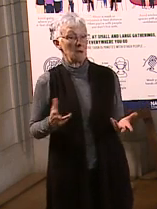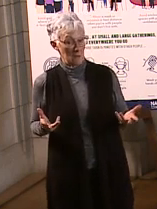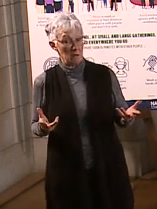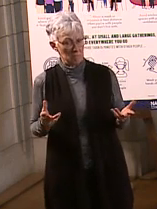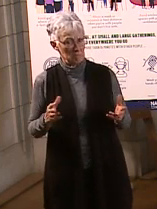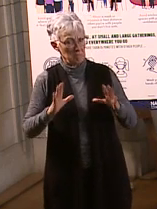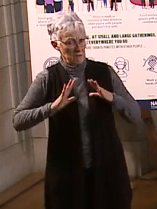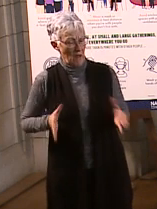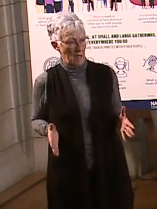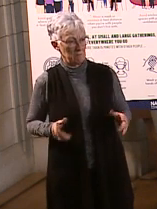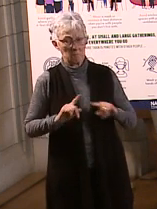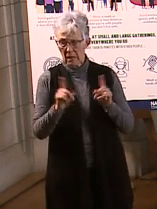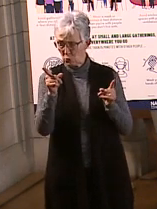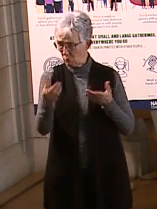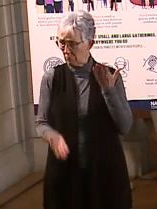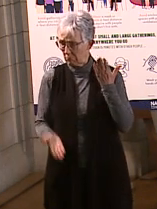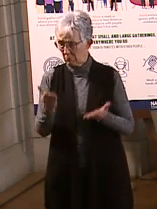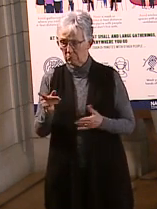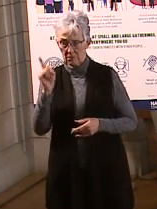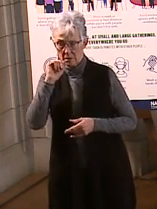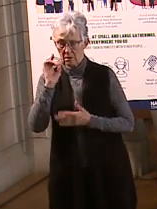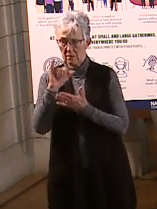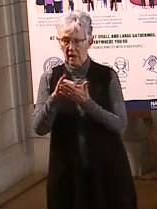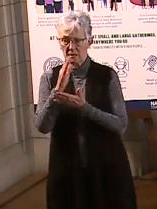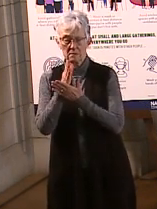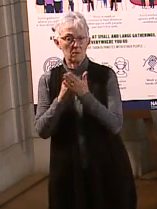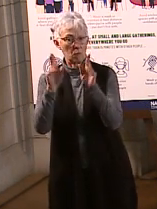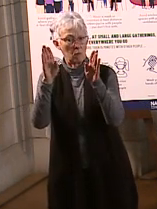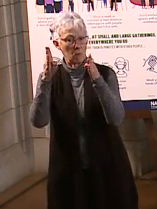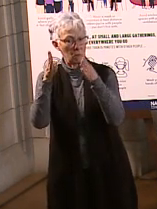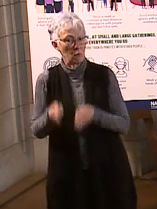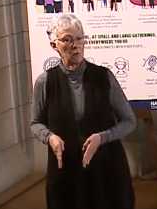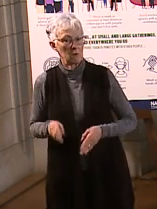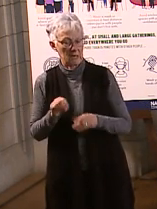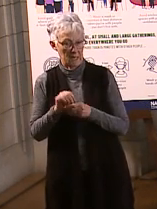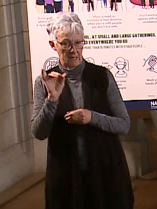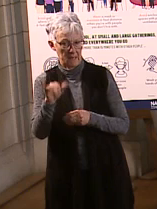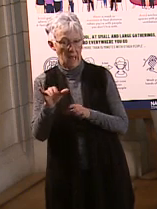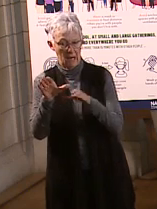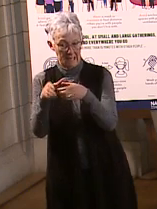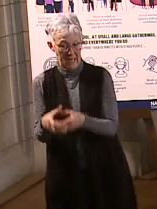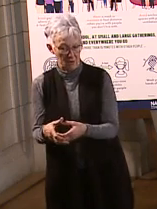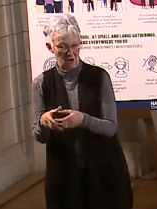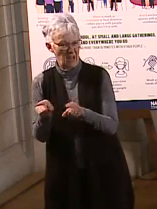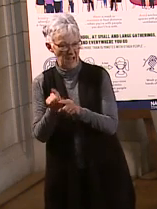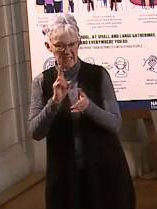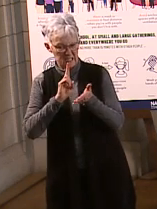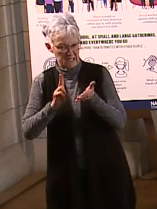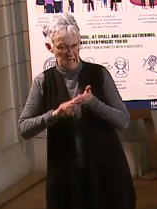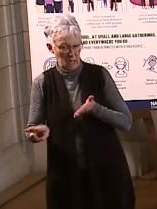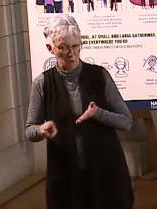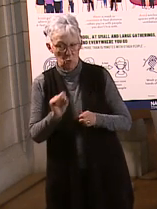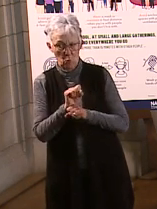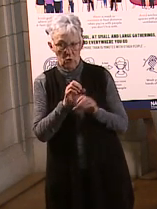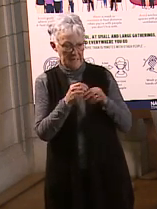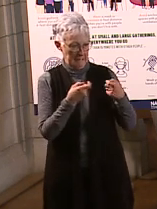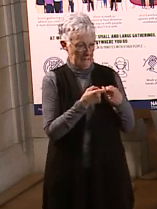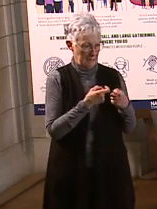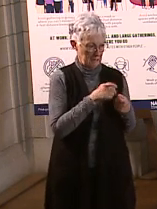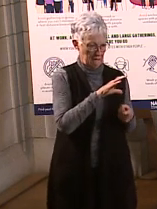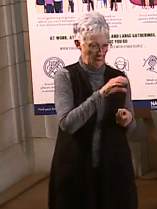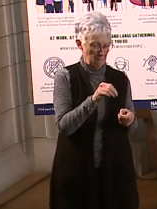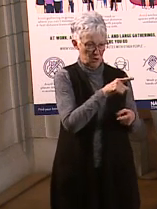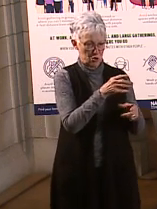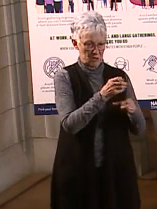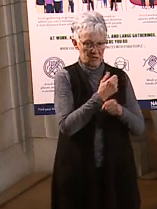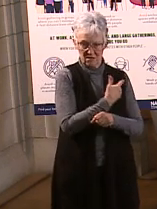waste, is that somebody who may not be in that category, somebody like Joe's describing here, a secretary or so forth, that is getting that